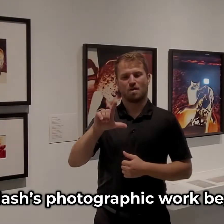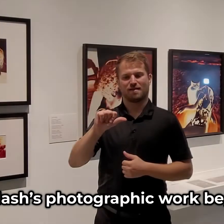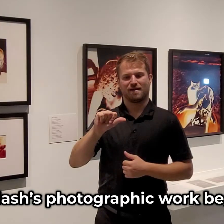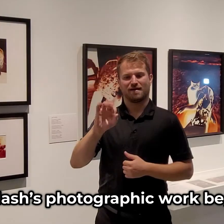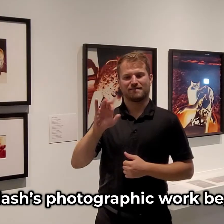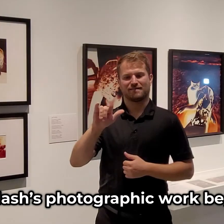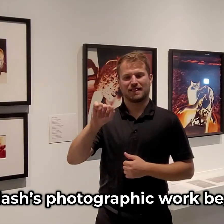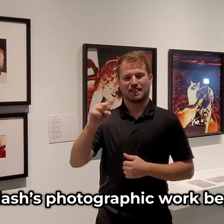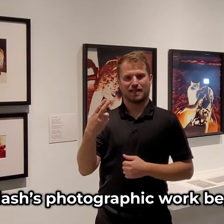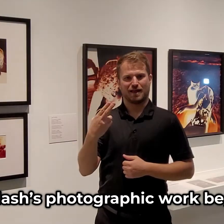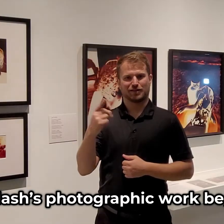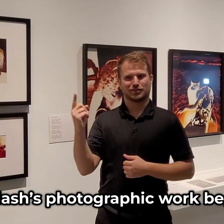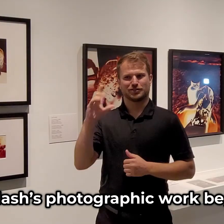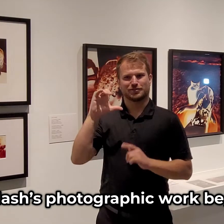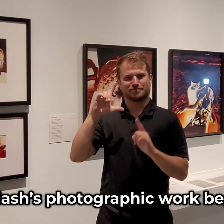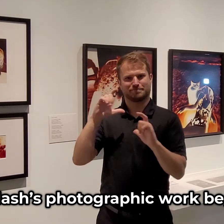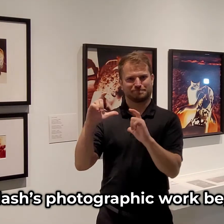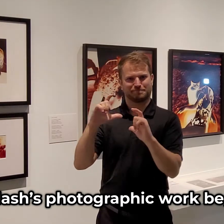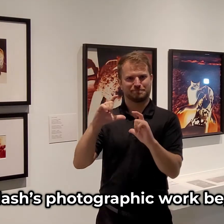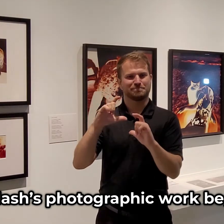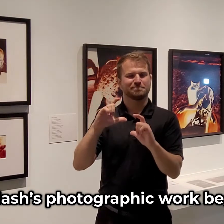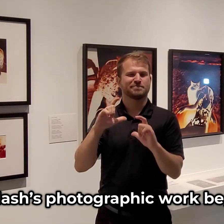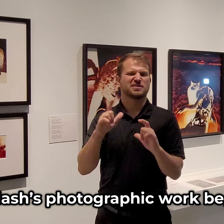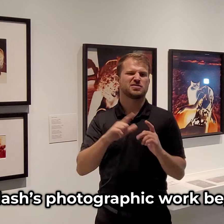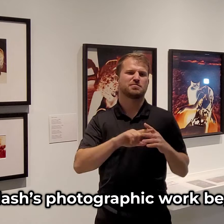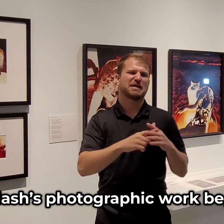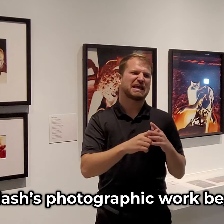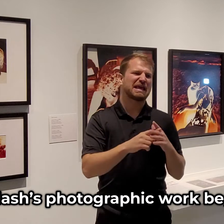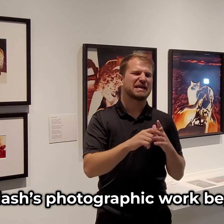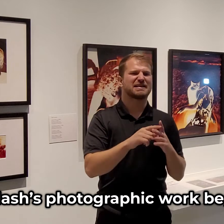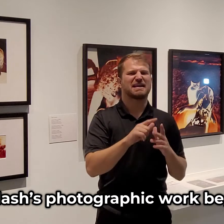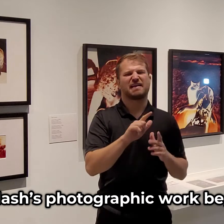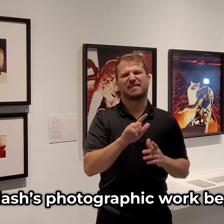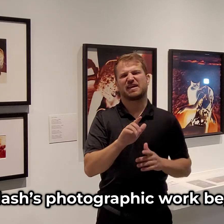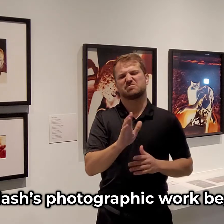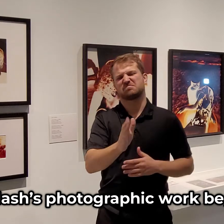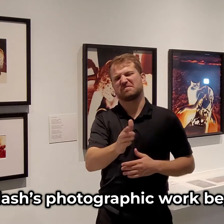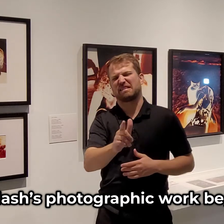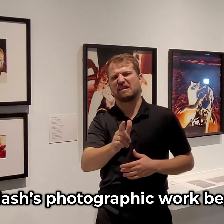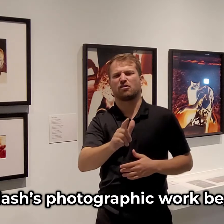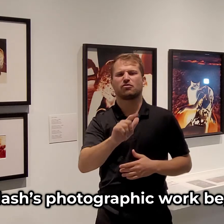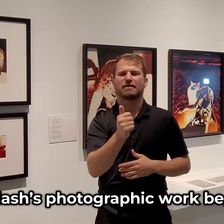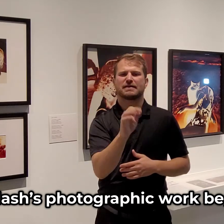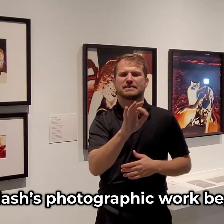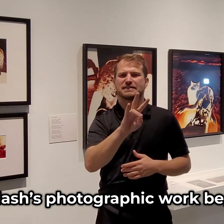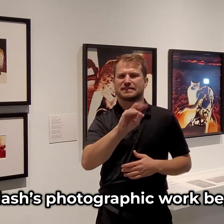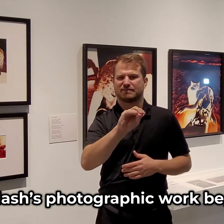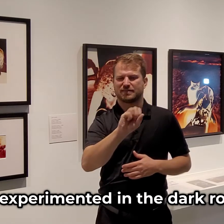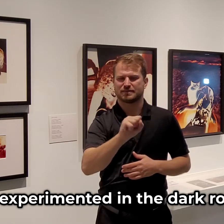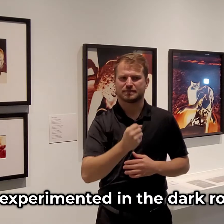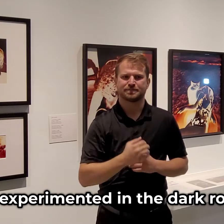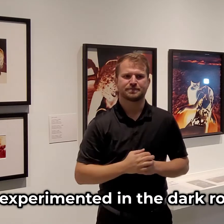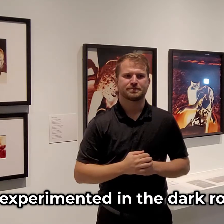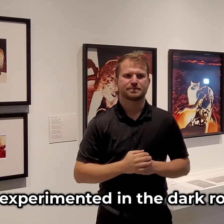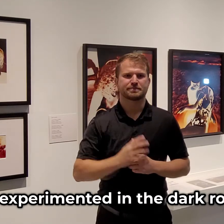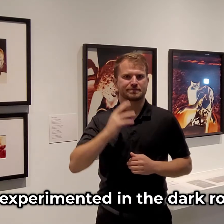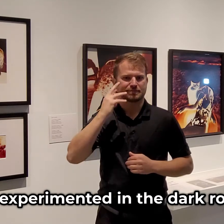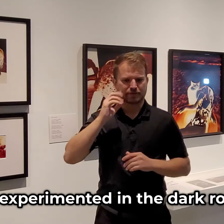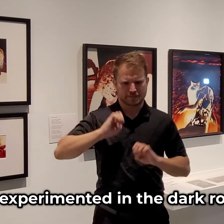Lola Flash's photographic work began in the late 1970s. Flash experimented in